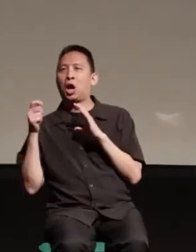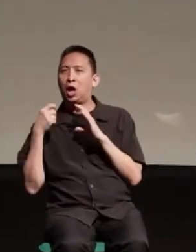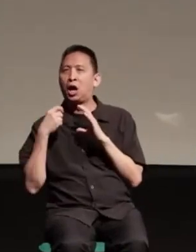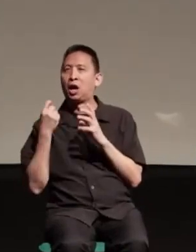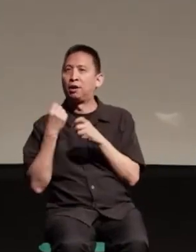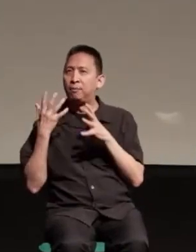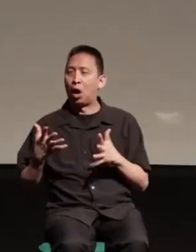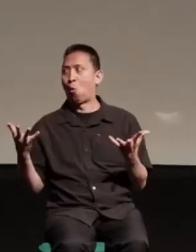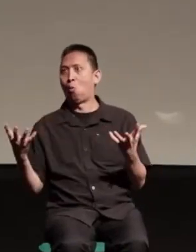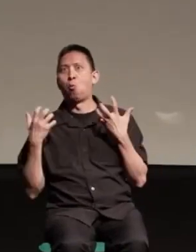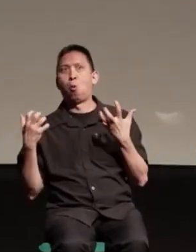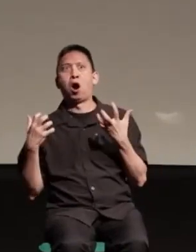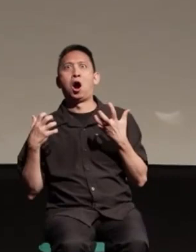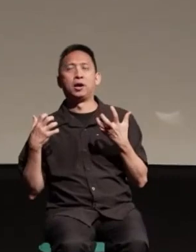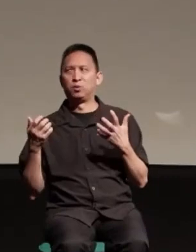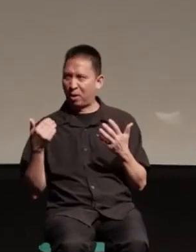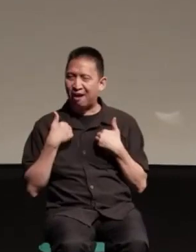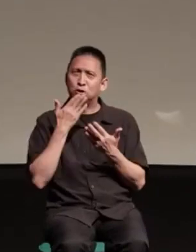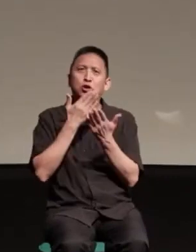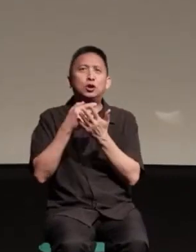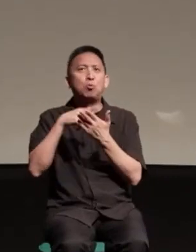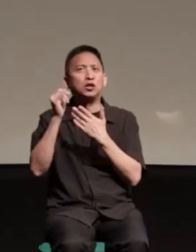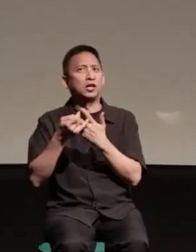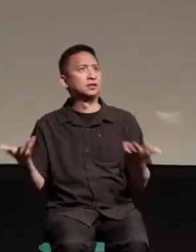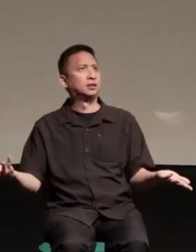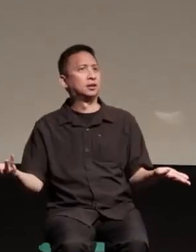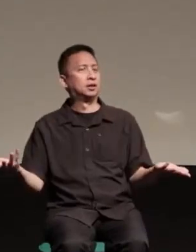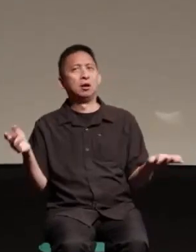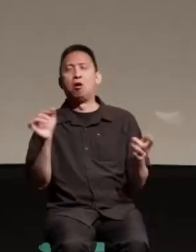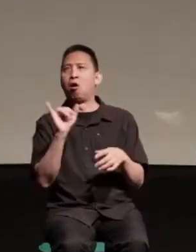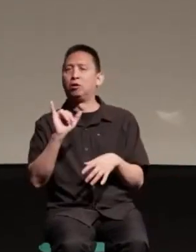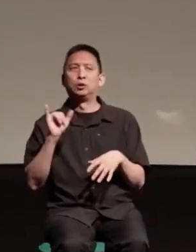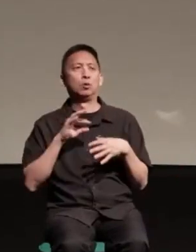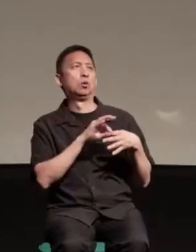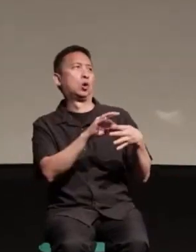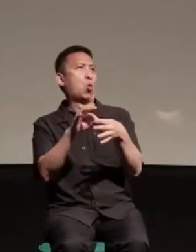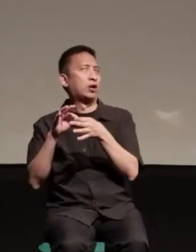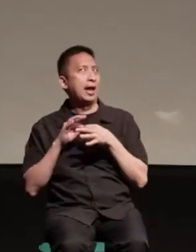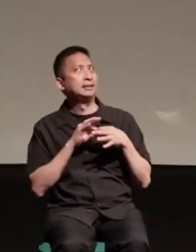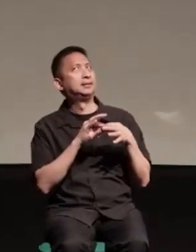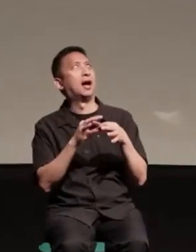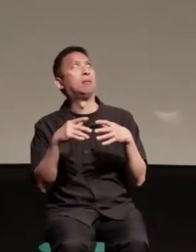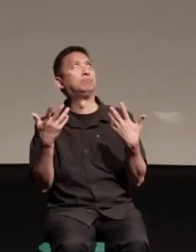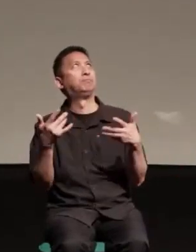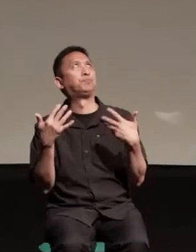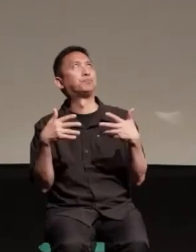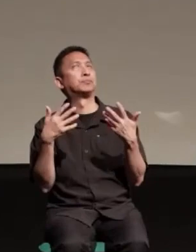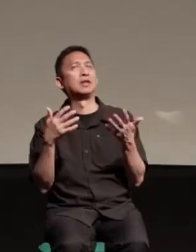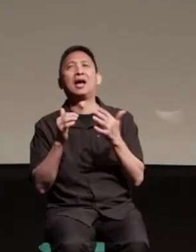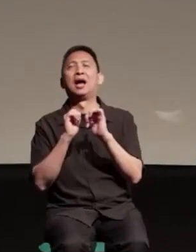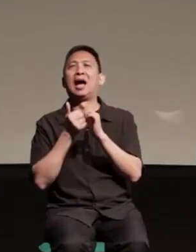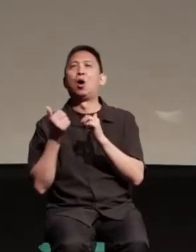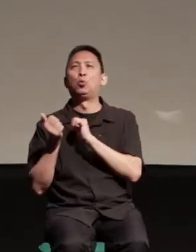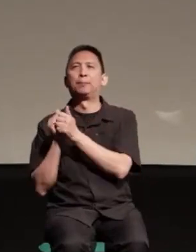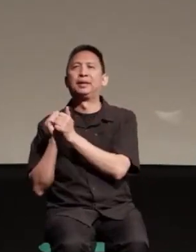we can make the projects happen, and in that sense also coordinate the how we are going to